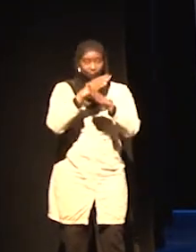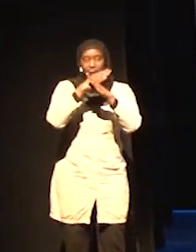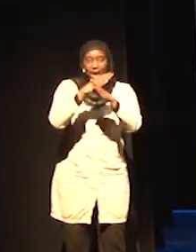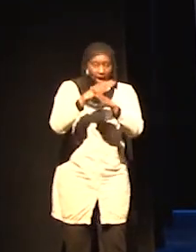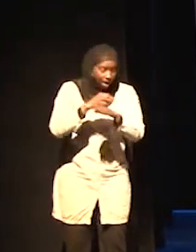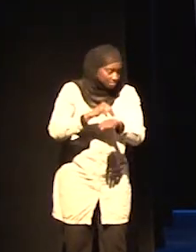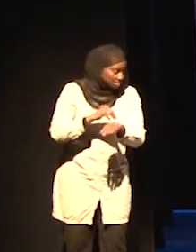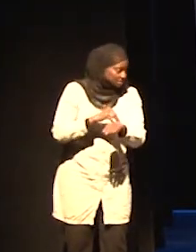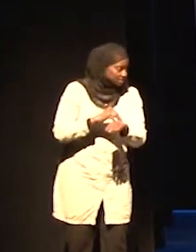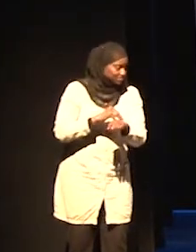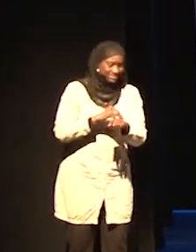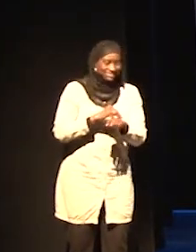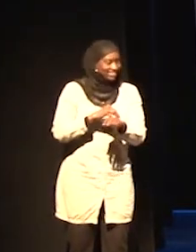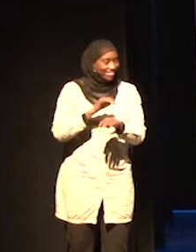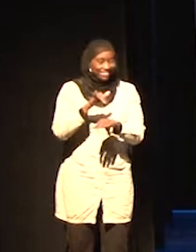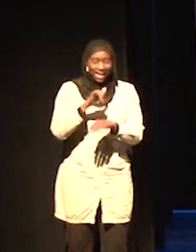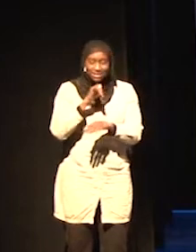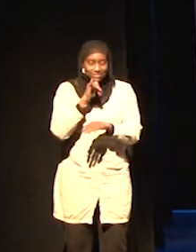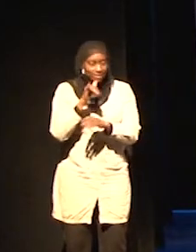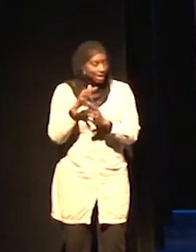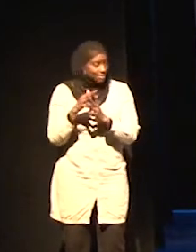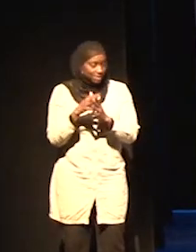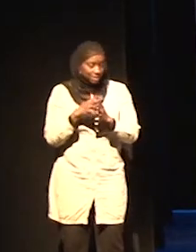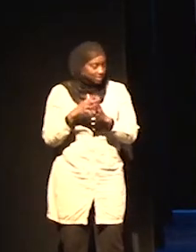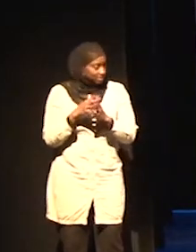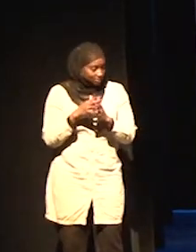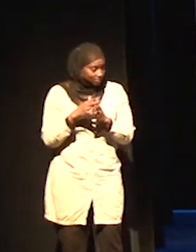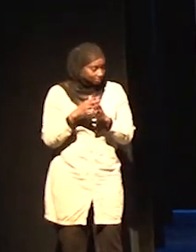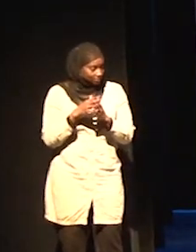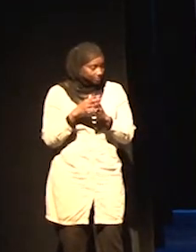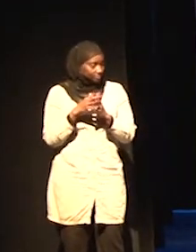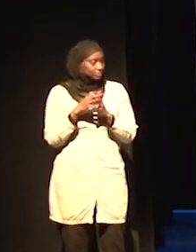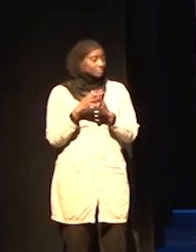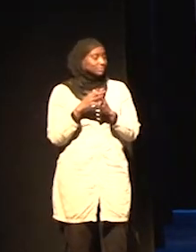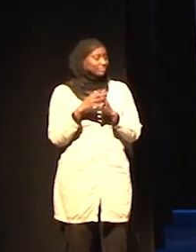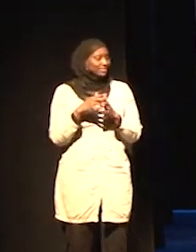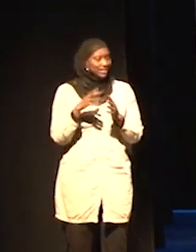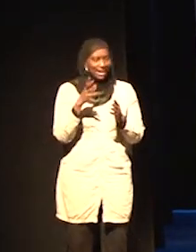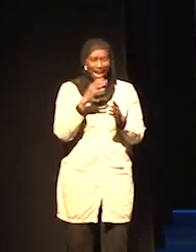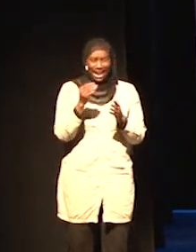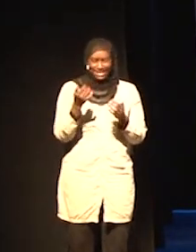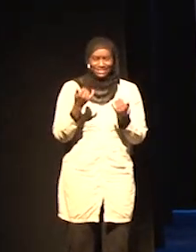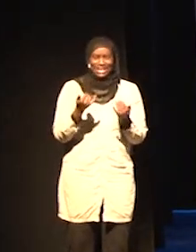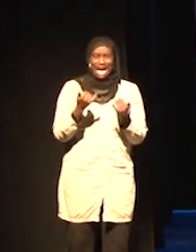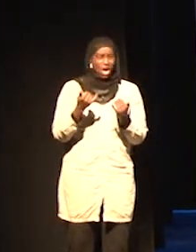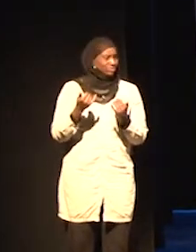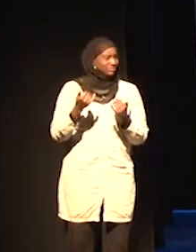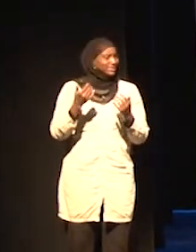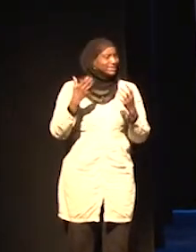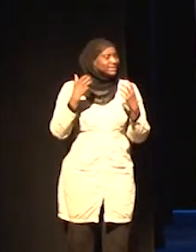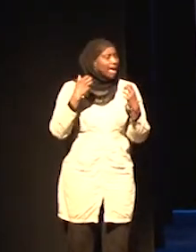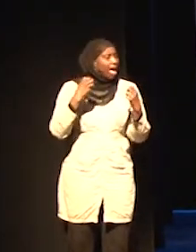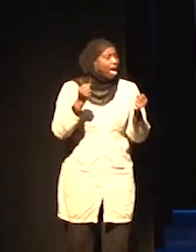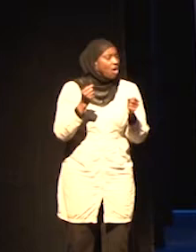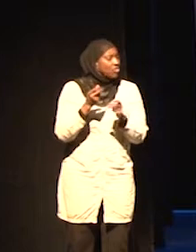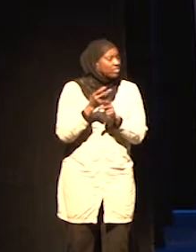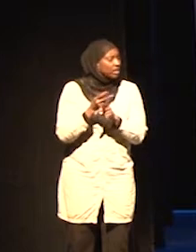un-American rhetoric. And then this healthcare fiasco.